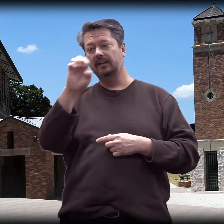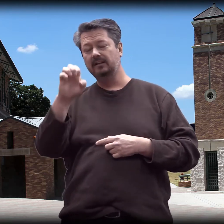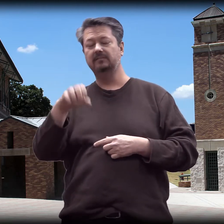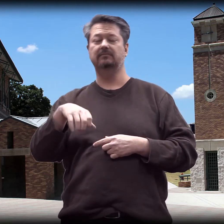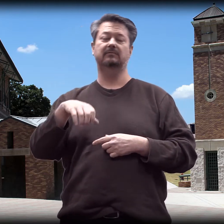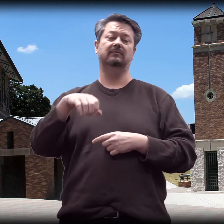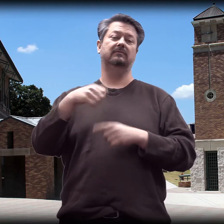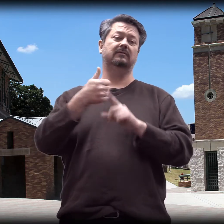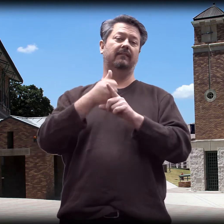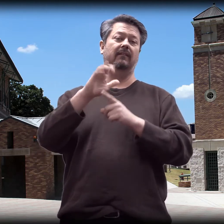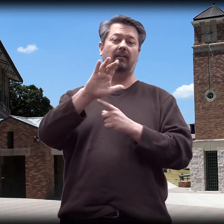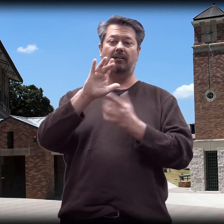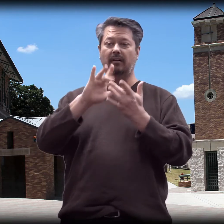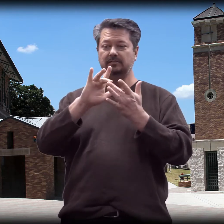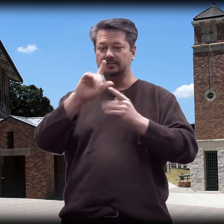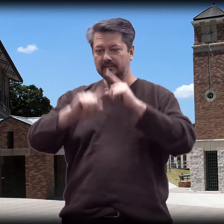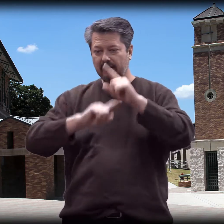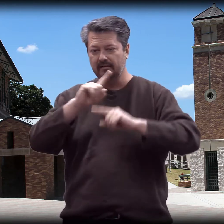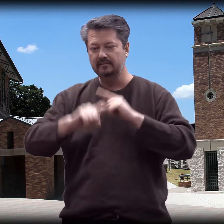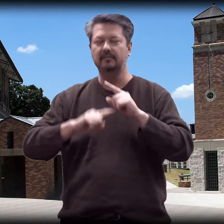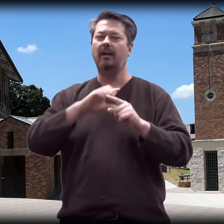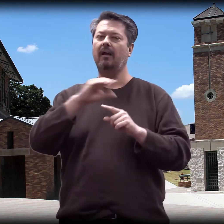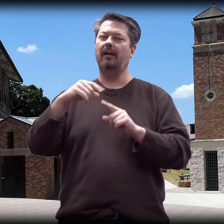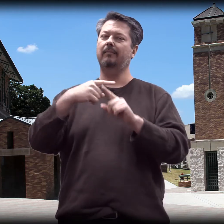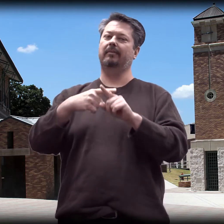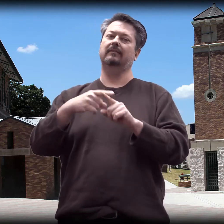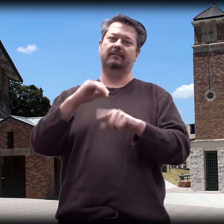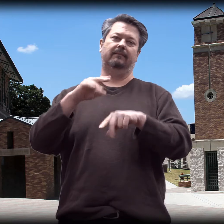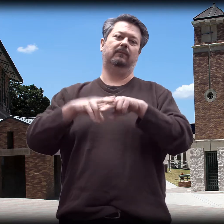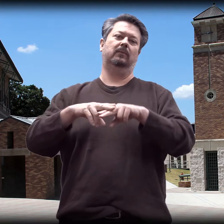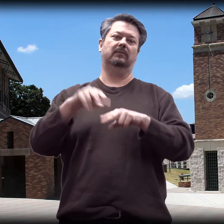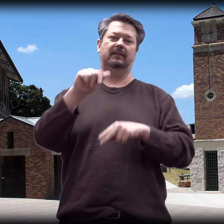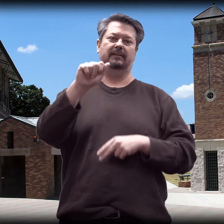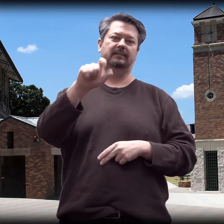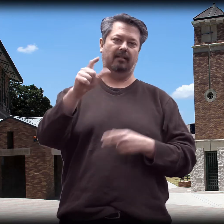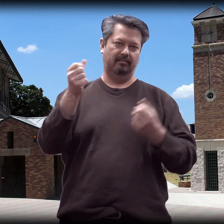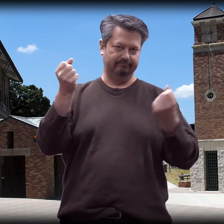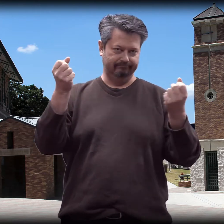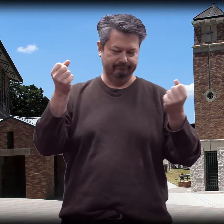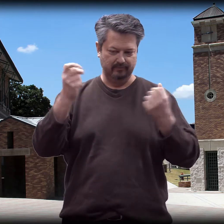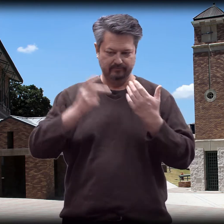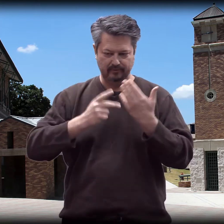are CASE programs, some of them are contact signing programs, and of course, American Sign Language programs.